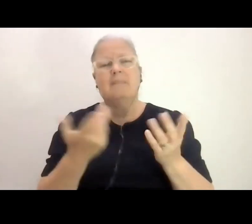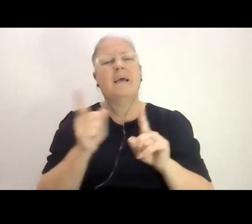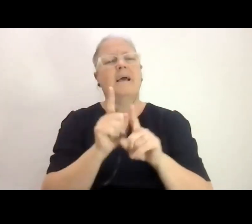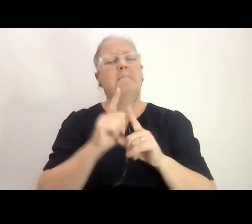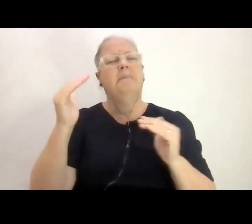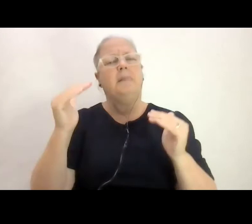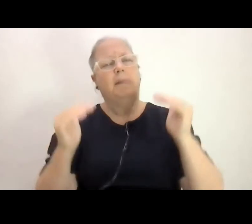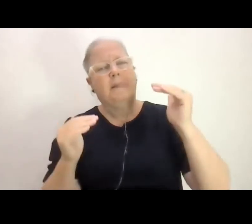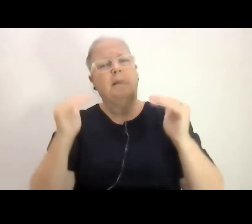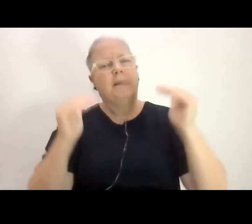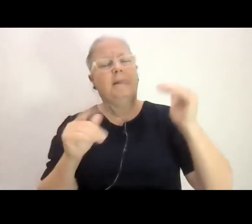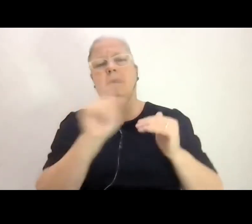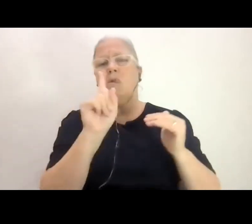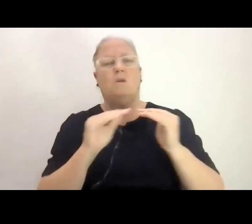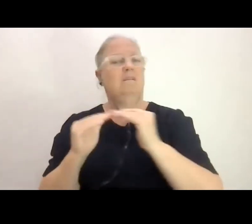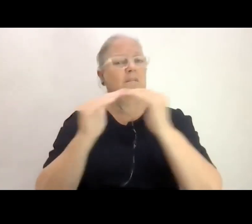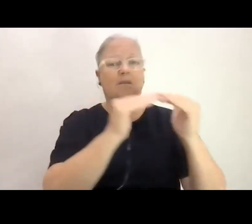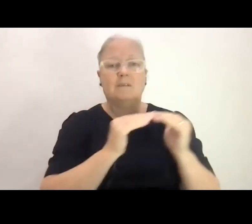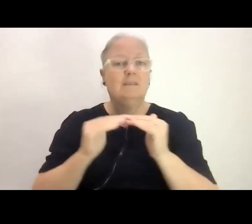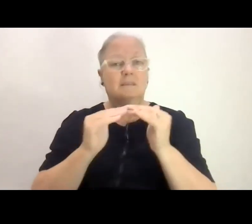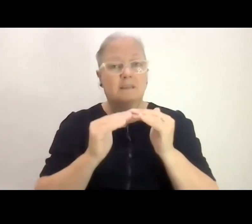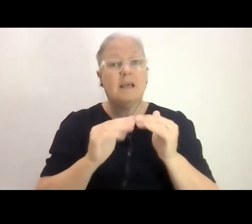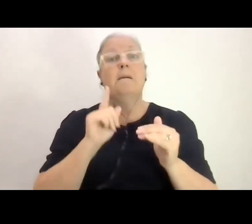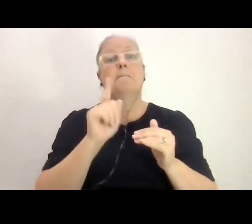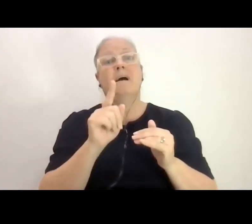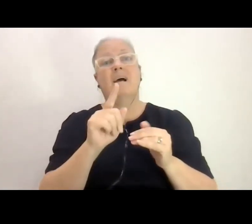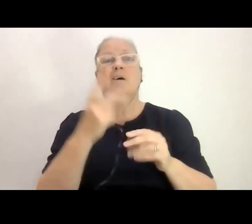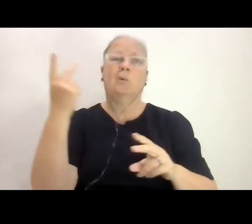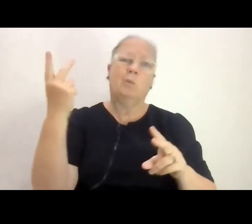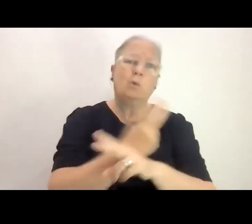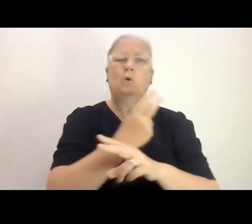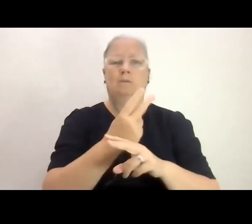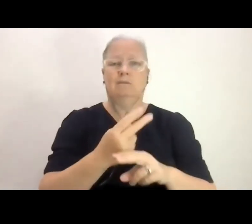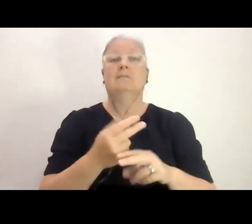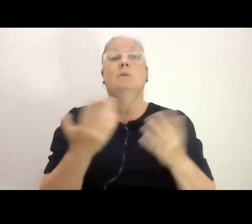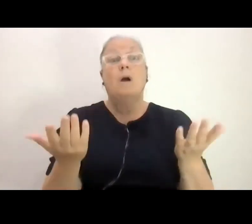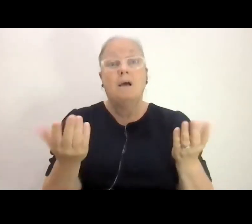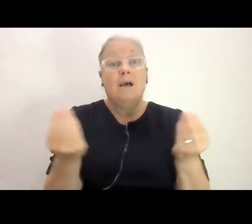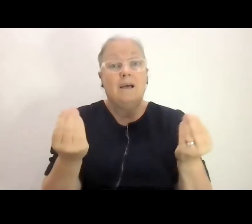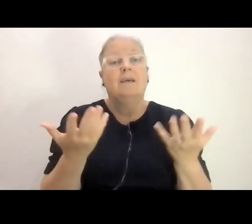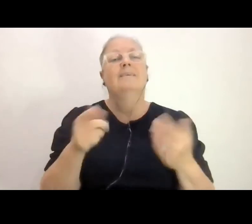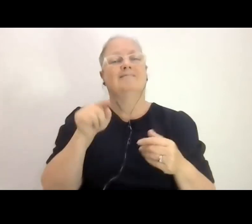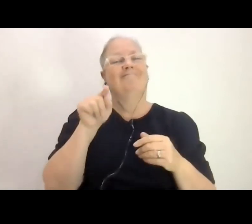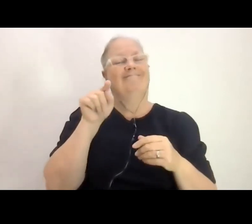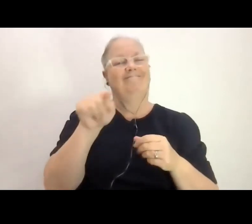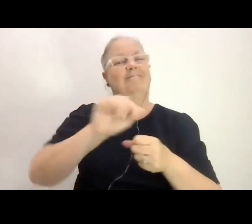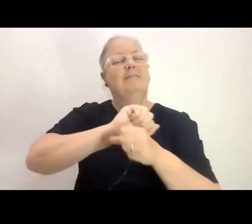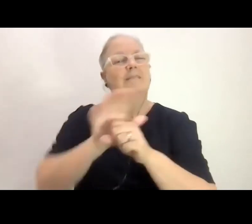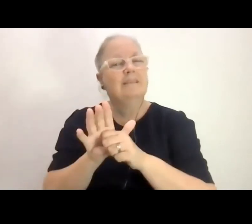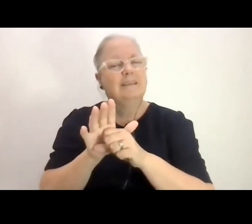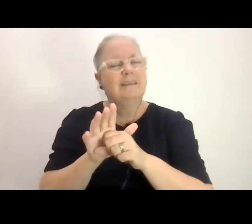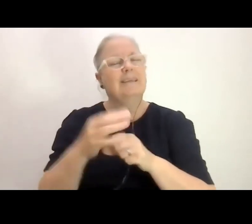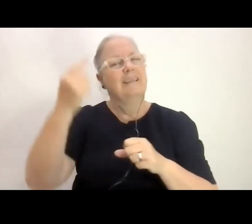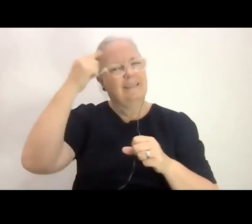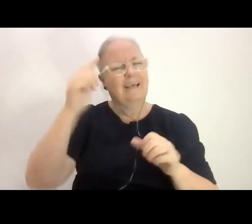been exacerbated by the pandemic. And again, how important it is for civil society to be part of the solution and how we address these